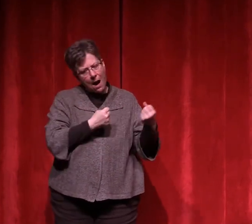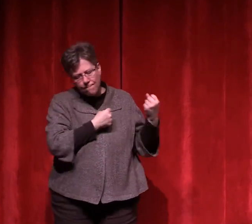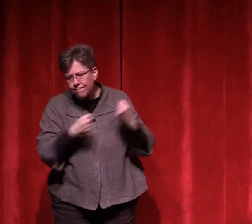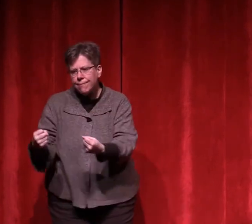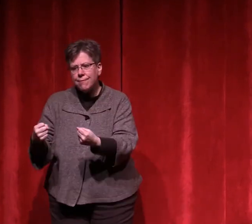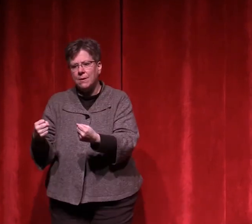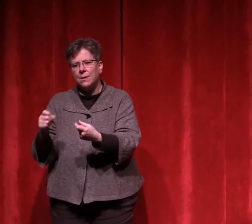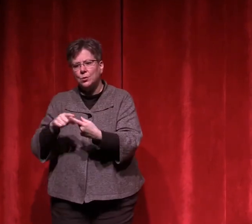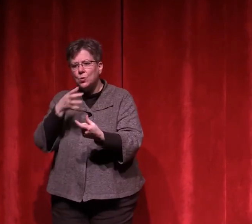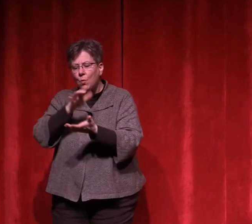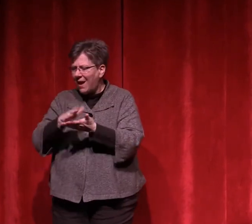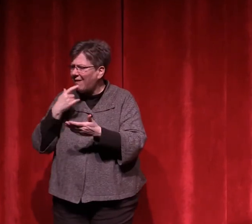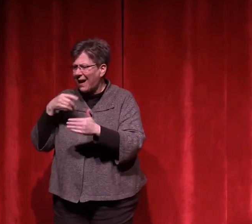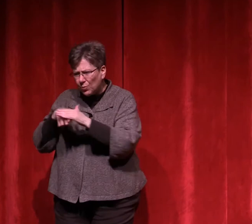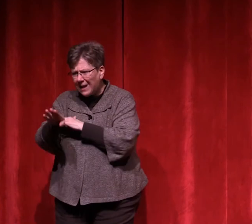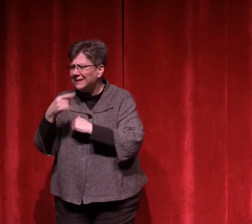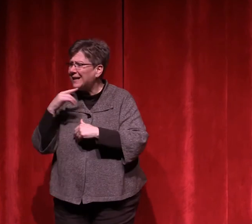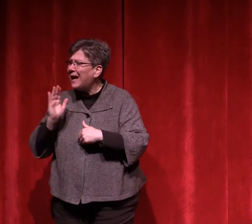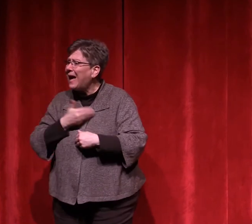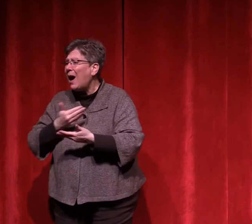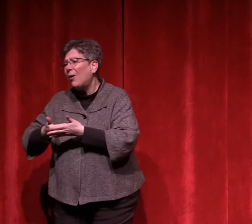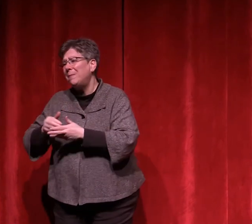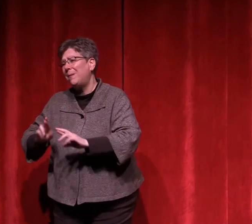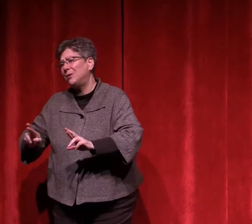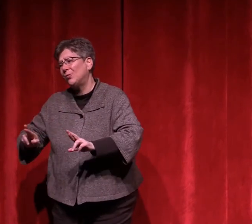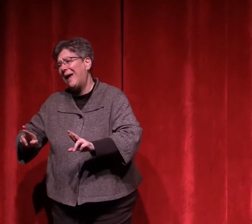ran in and said, our baby's here.